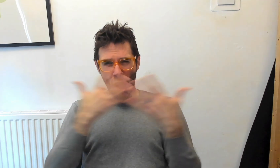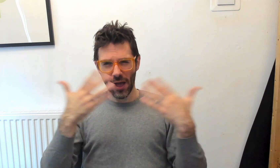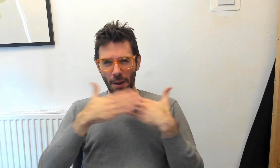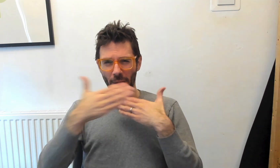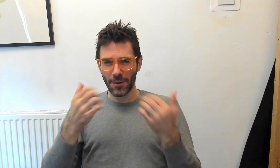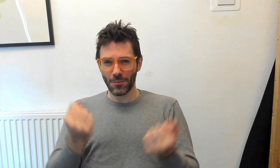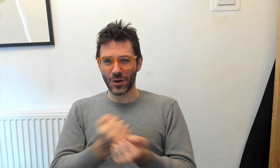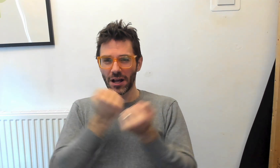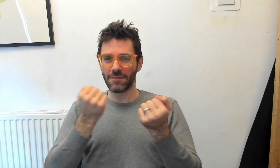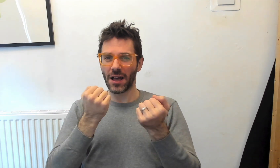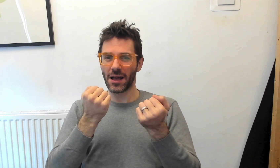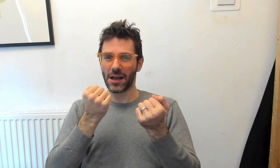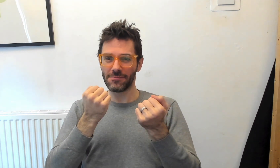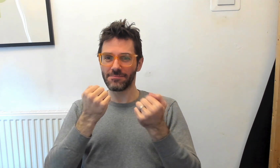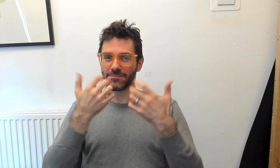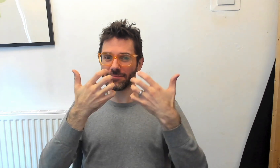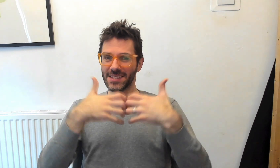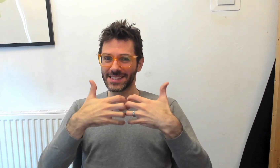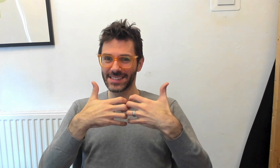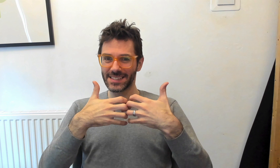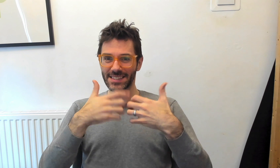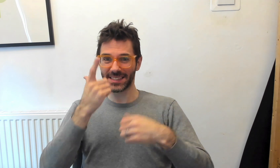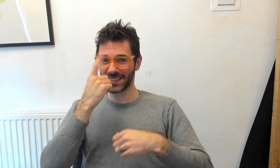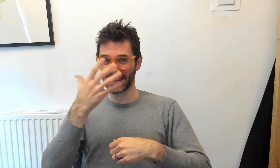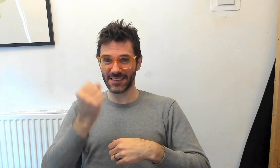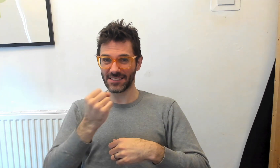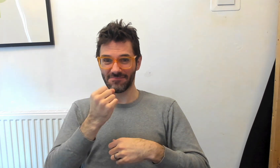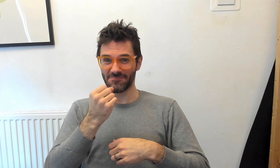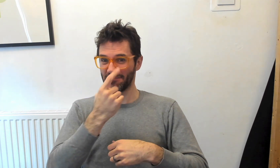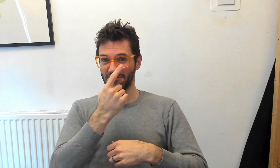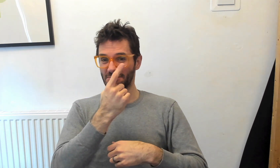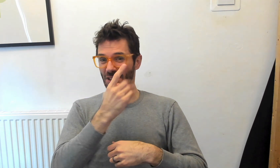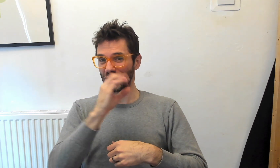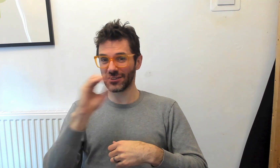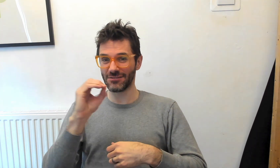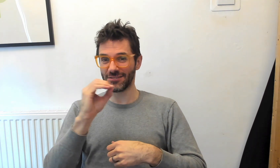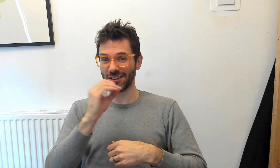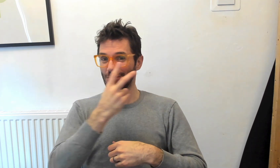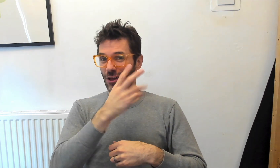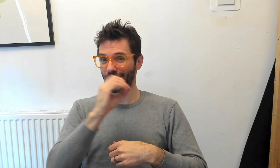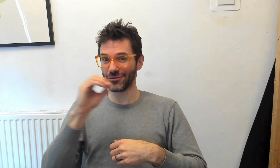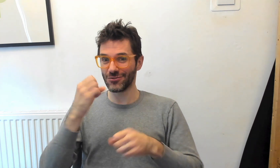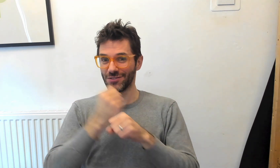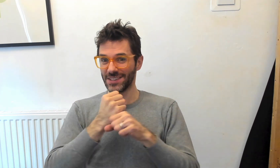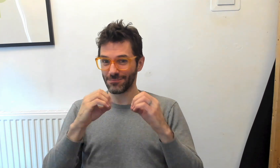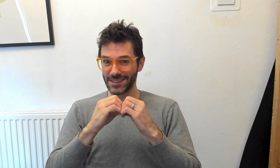Also, you can have much more powerful machines, so 100, 200 gigabytes of